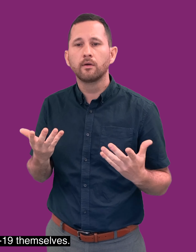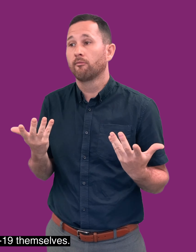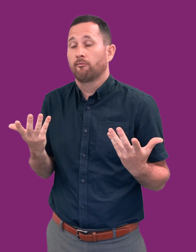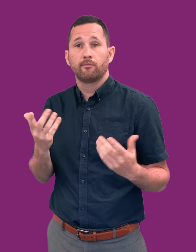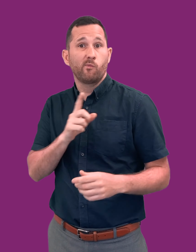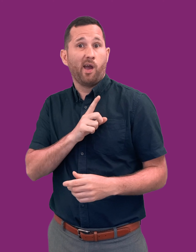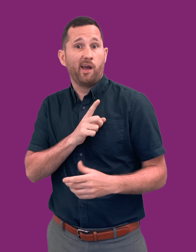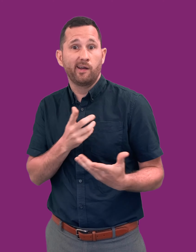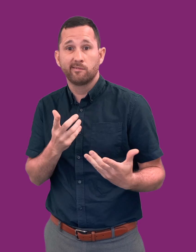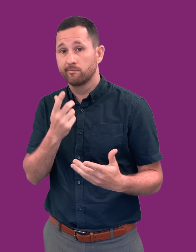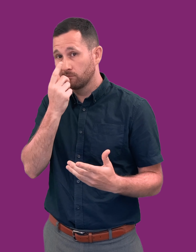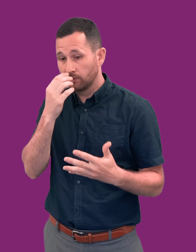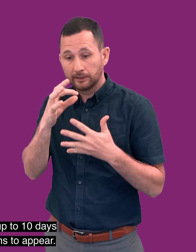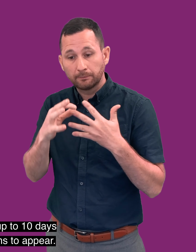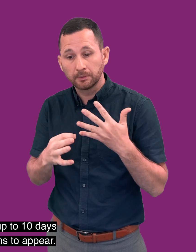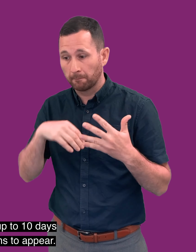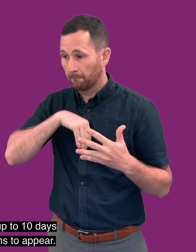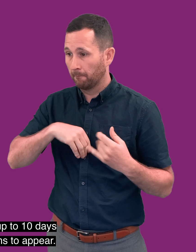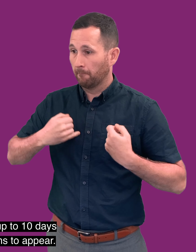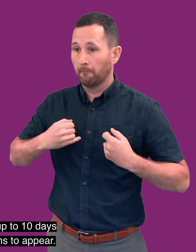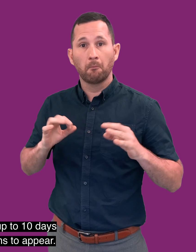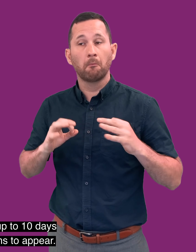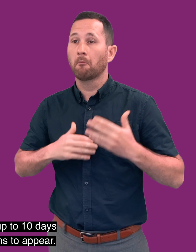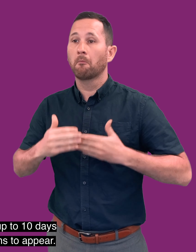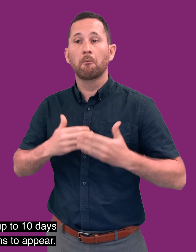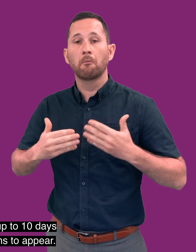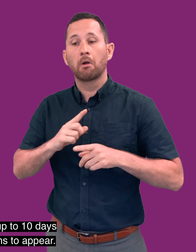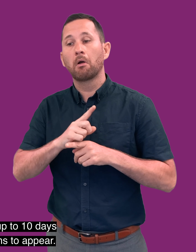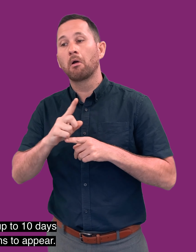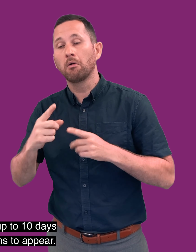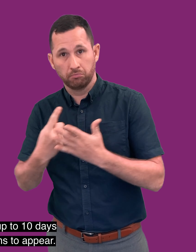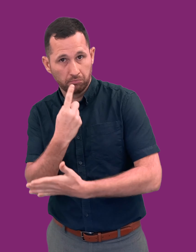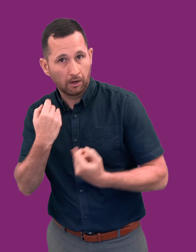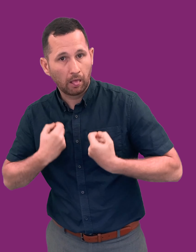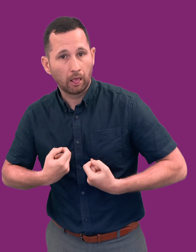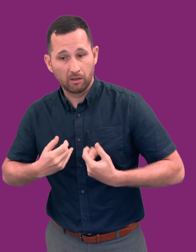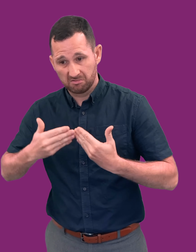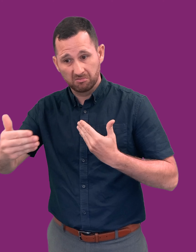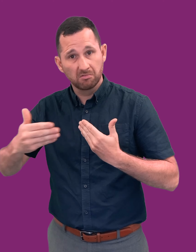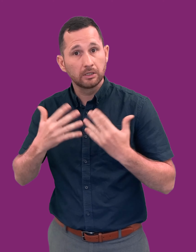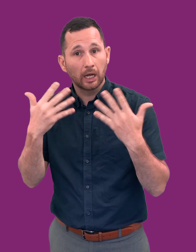themselves. It can take up to 10 days for symptoms to appear.